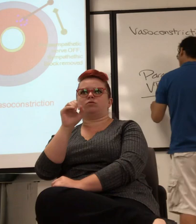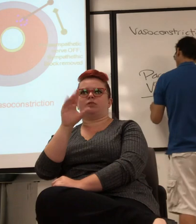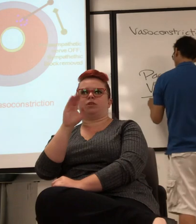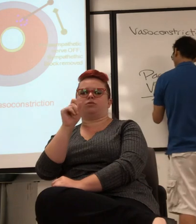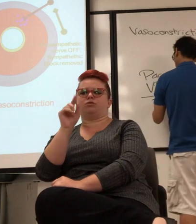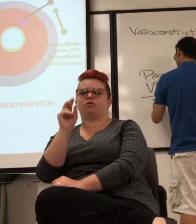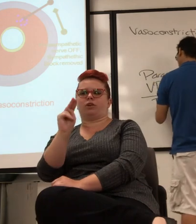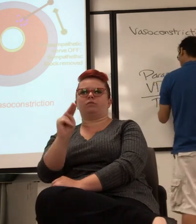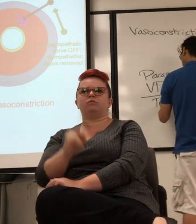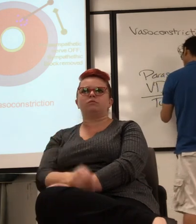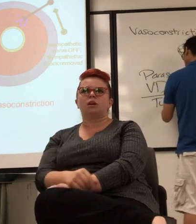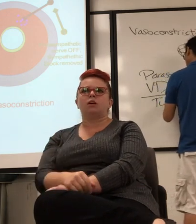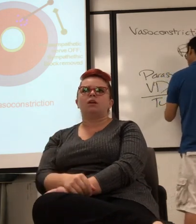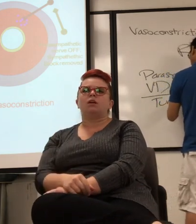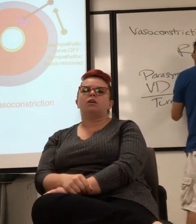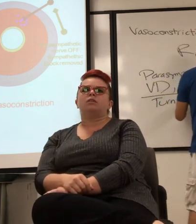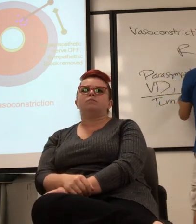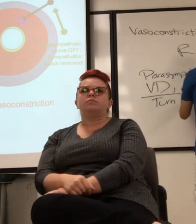Turn.